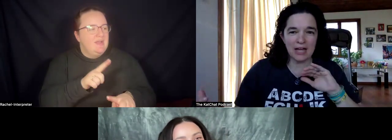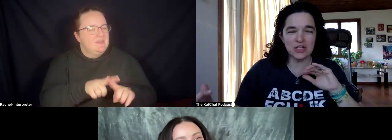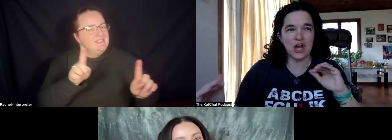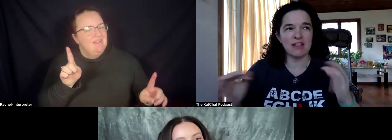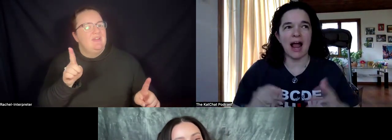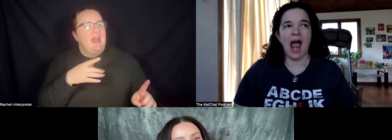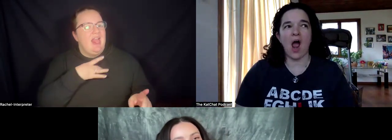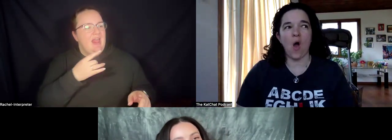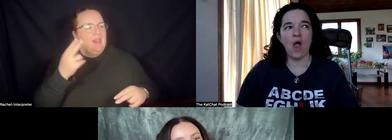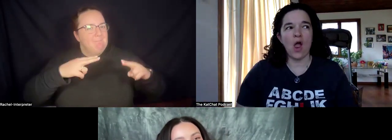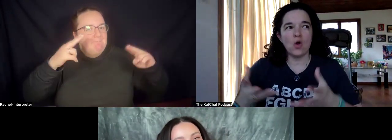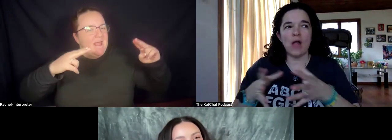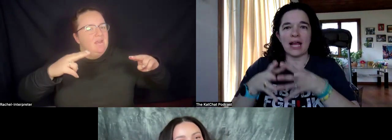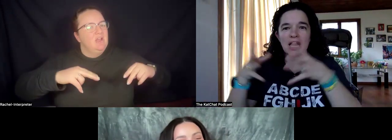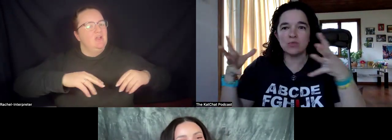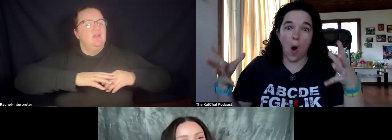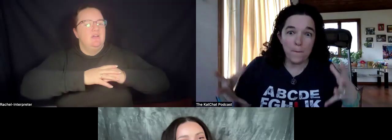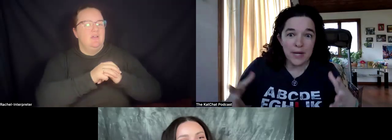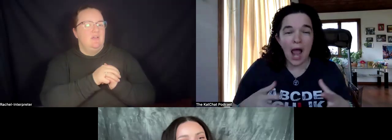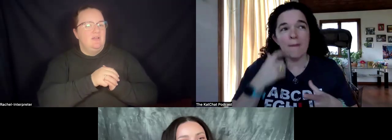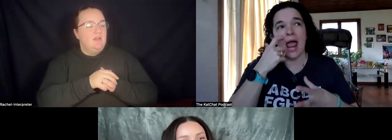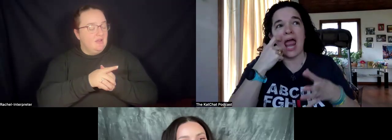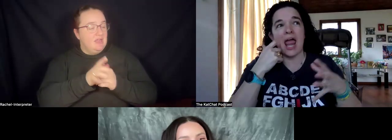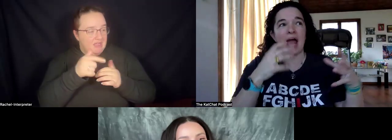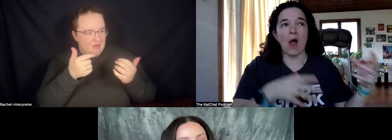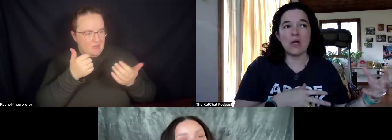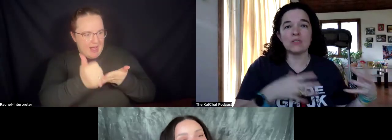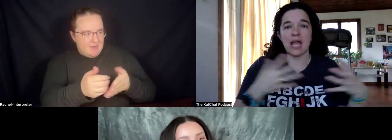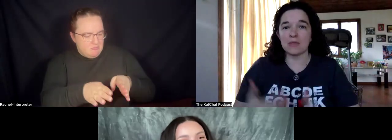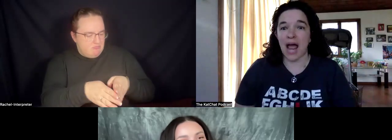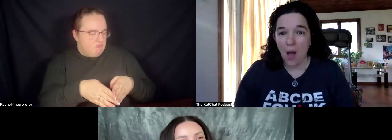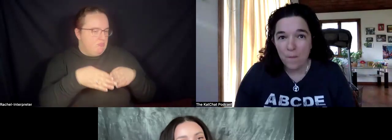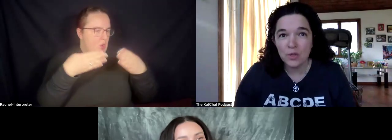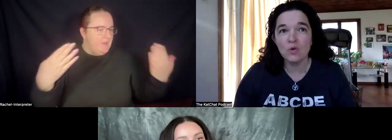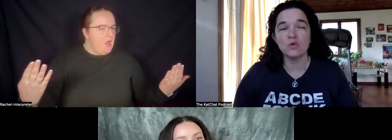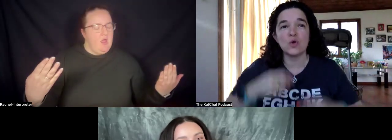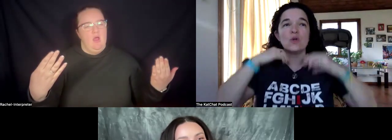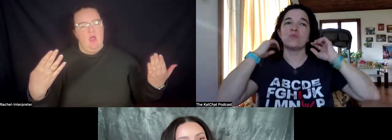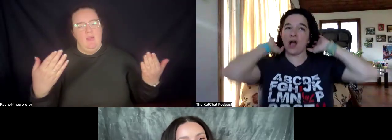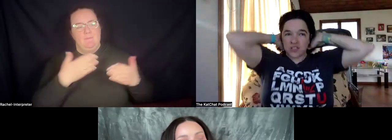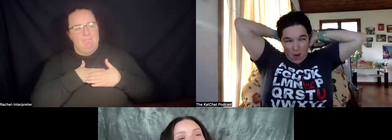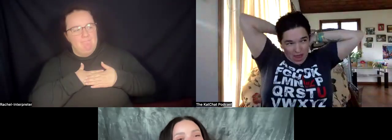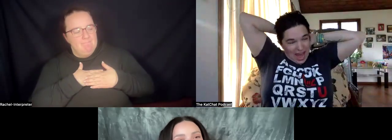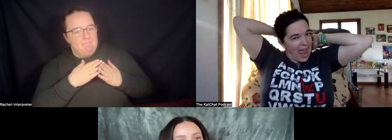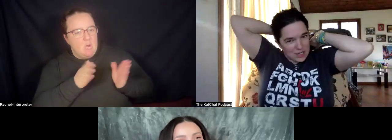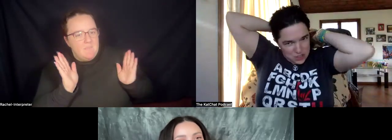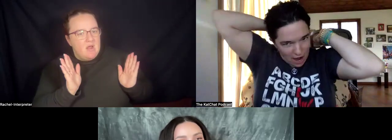like the banter, like how like get him to open up, and how he was able to help you too. But I had to talk